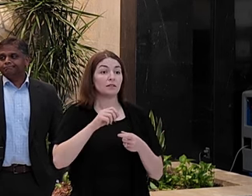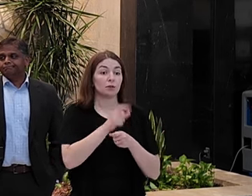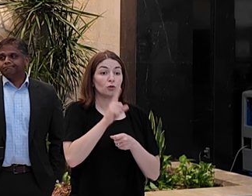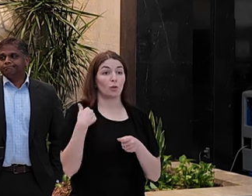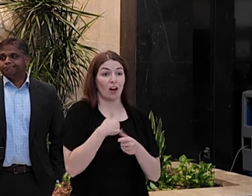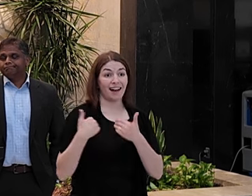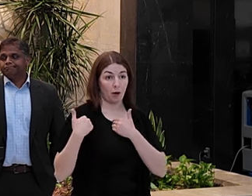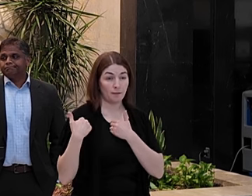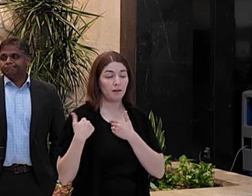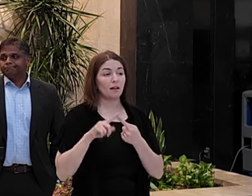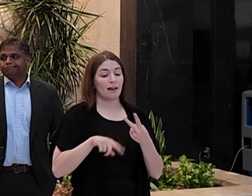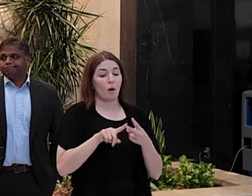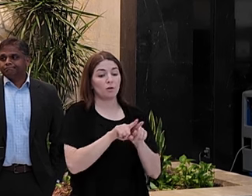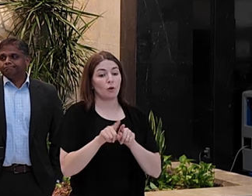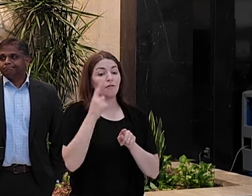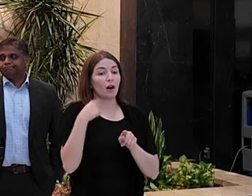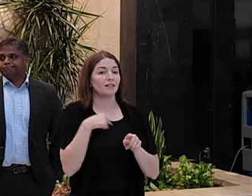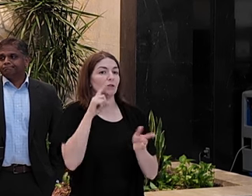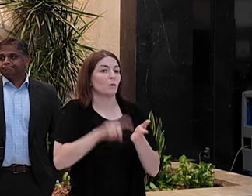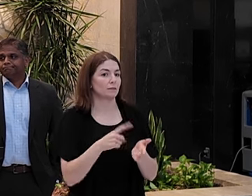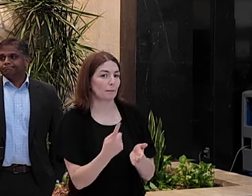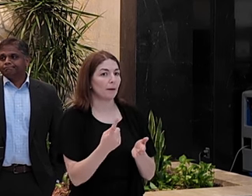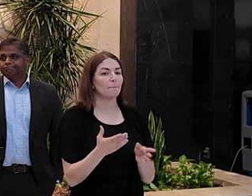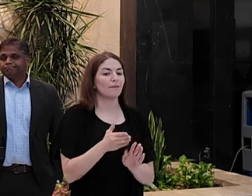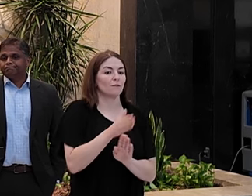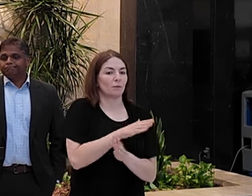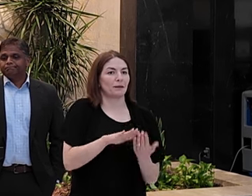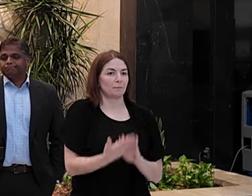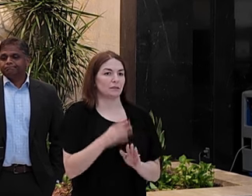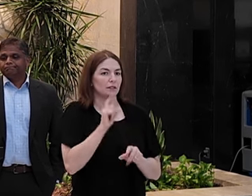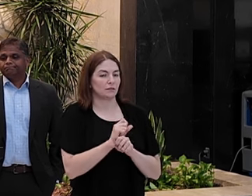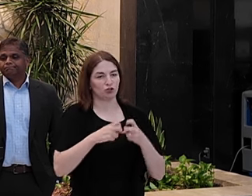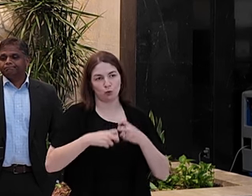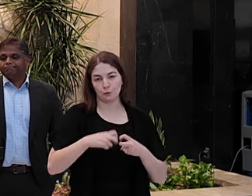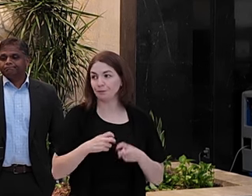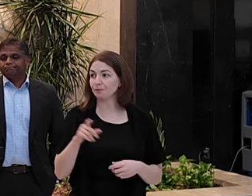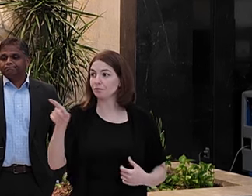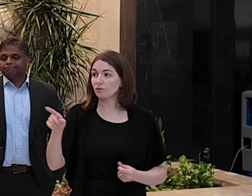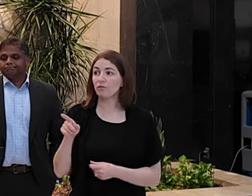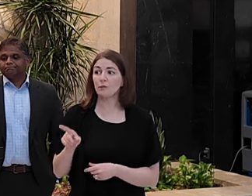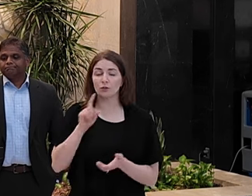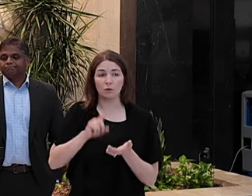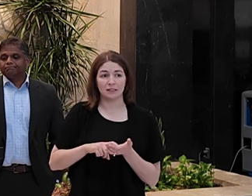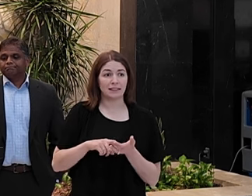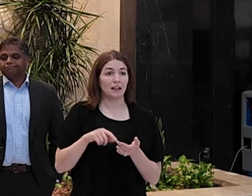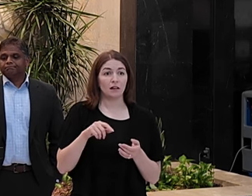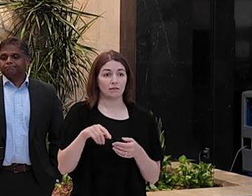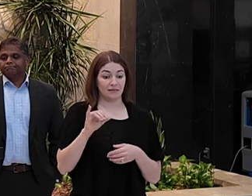can see anything coming up before it becomes an issue. So would you say that this is not normal, like back-to-back issues aren't usually normal for a water plant